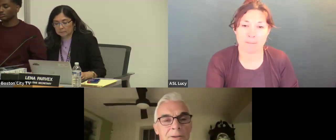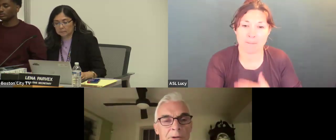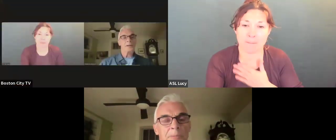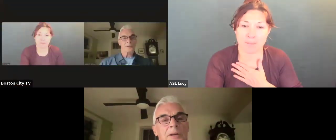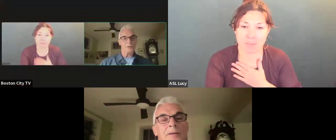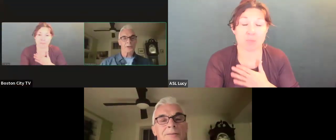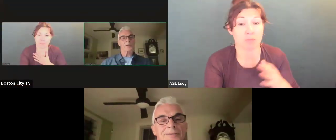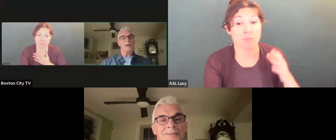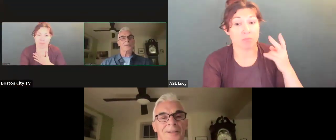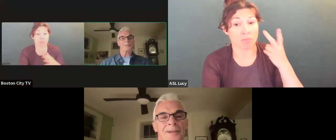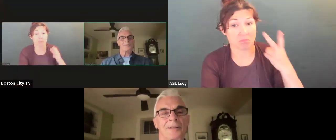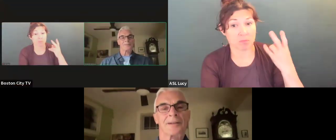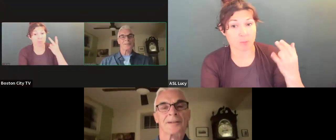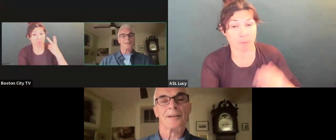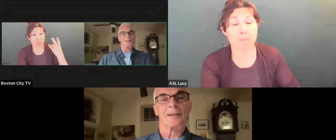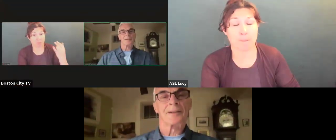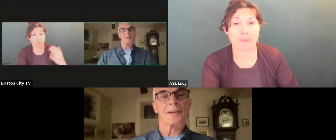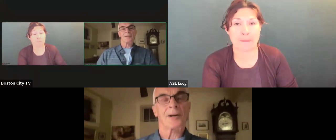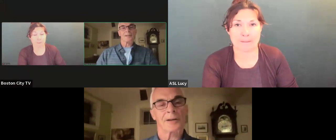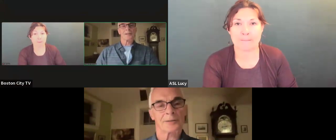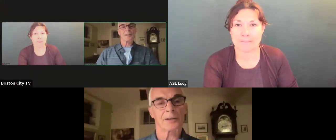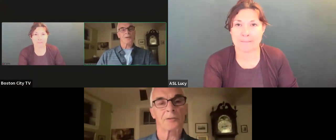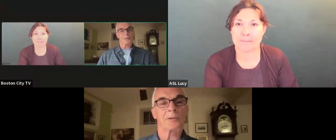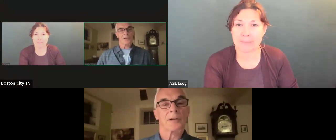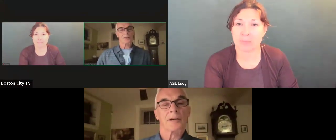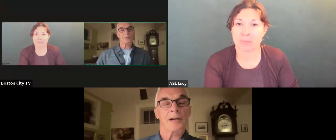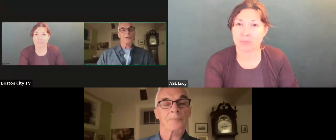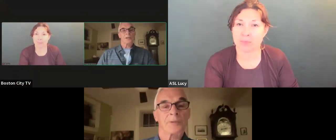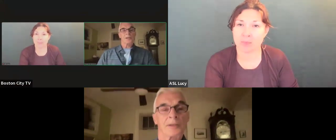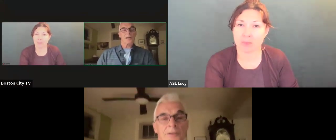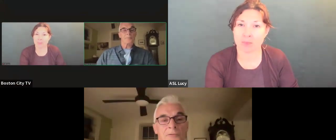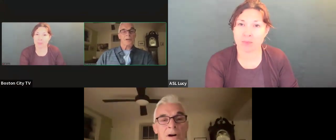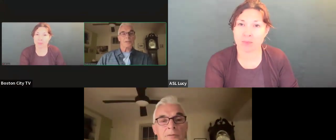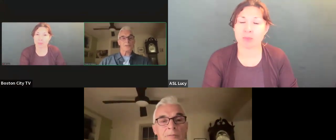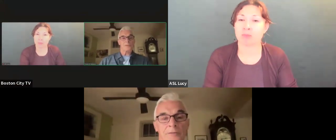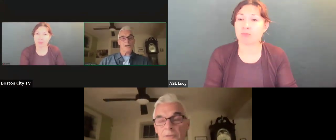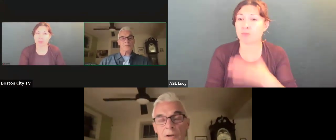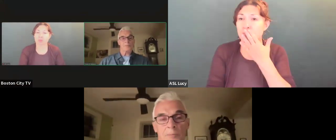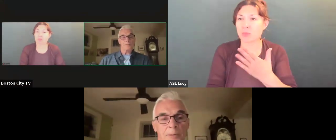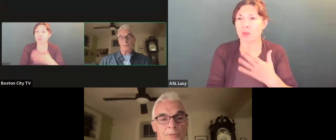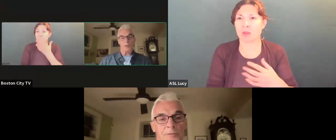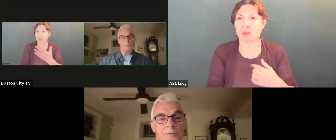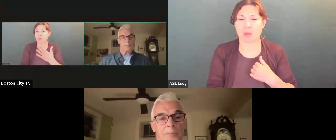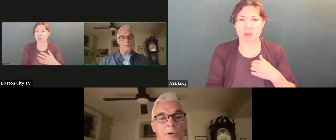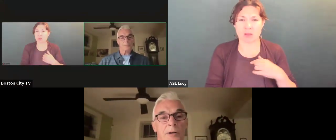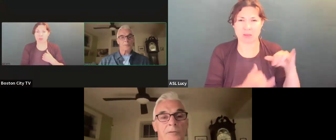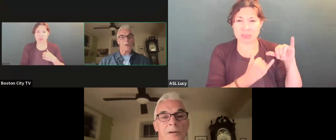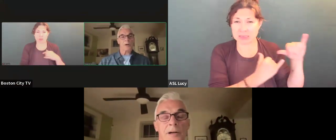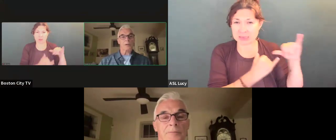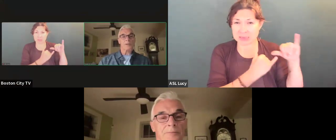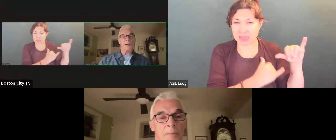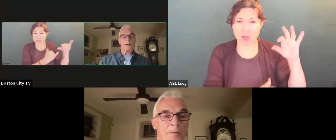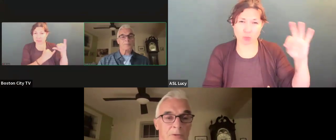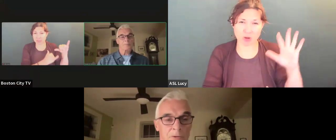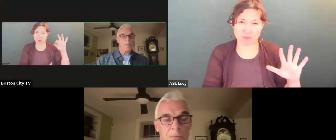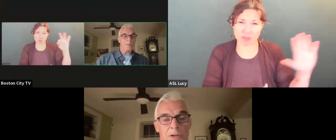All right. Can you hear me now? Yes, thank you. All right. Thank you. I'd like to follow on Reverend Culpepper's remarks.